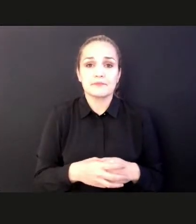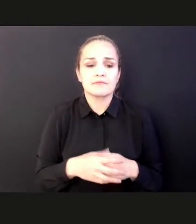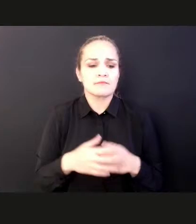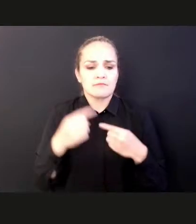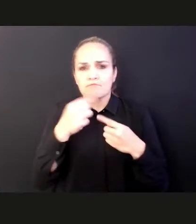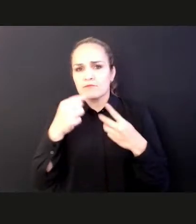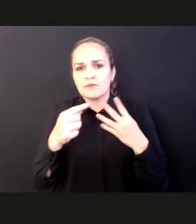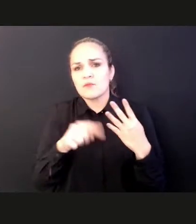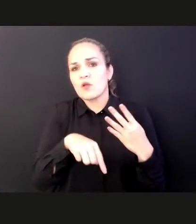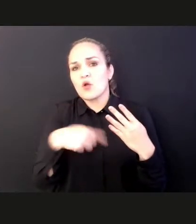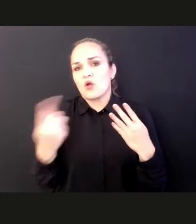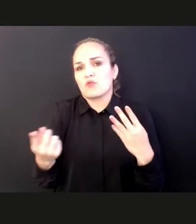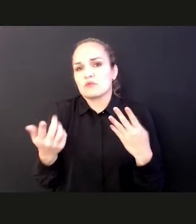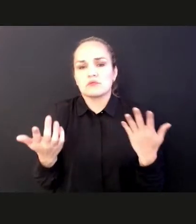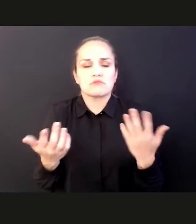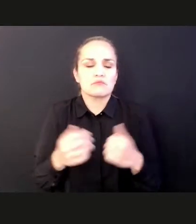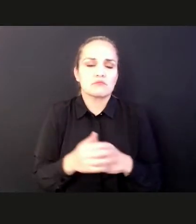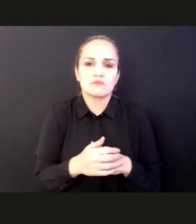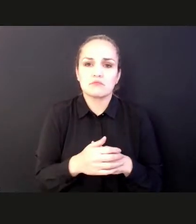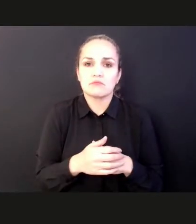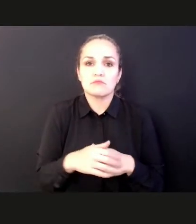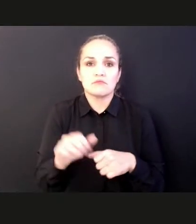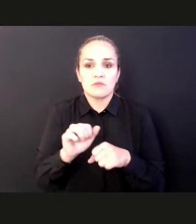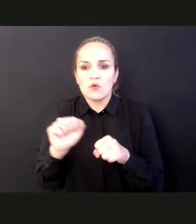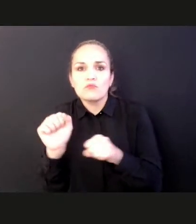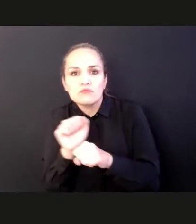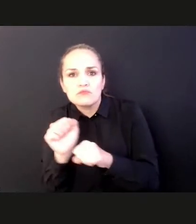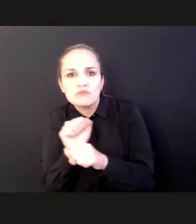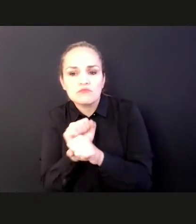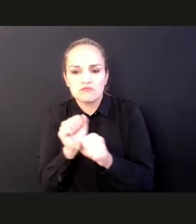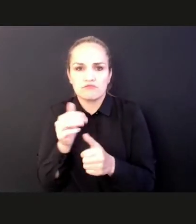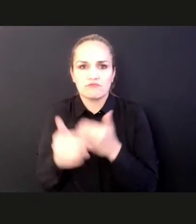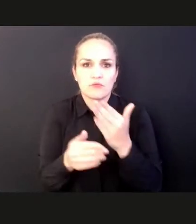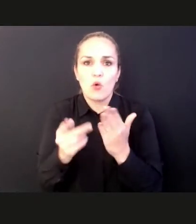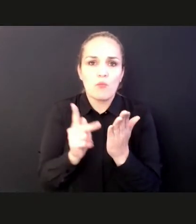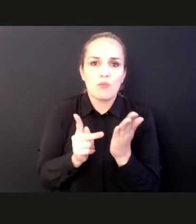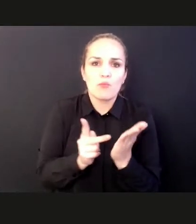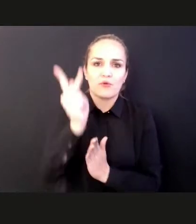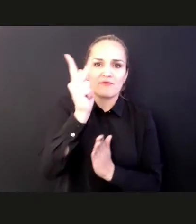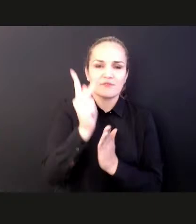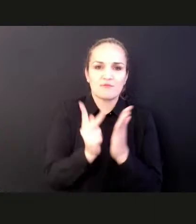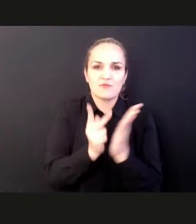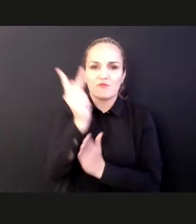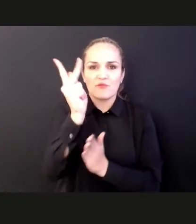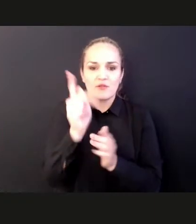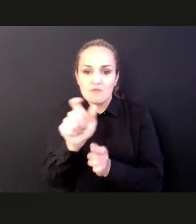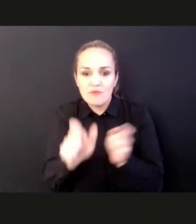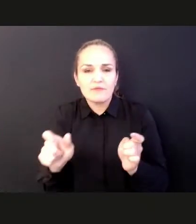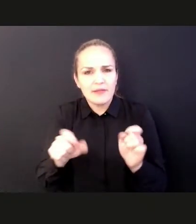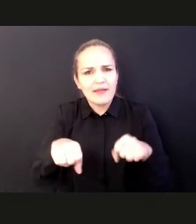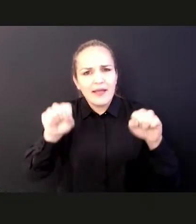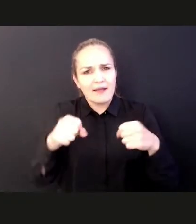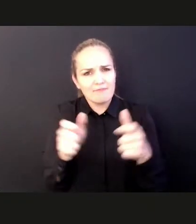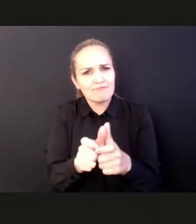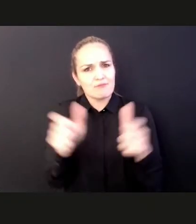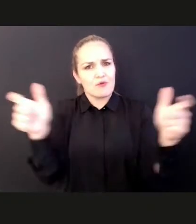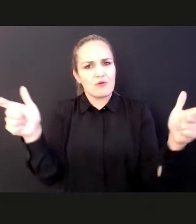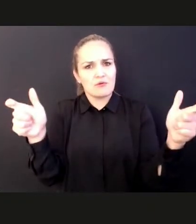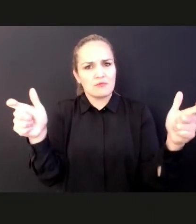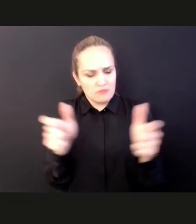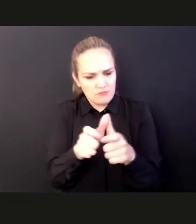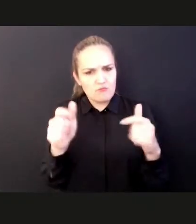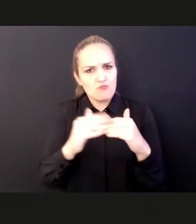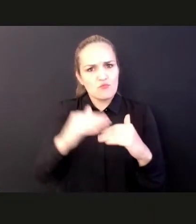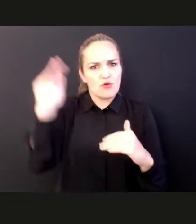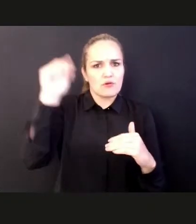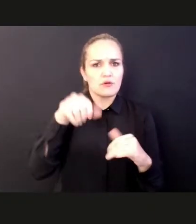in their sustainability. And I would like to close very quickly with some areas that I think are very interesting in this digital